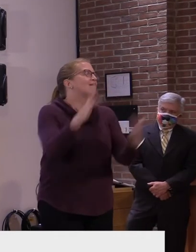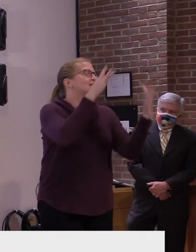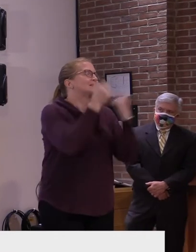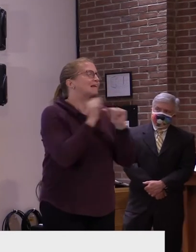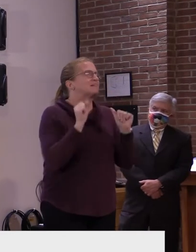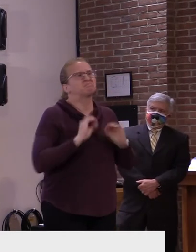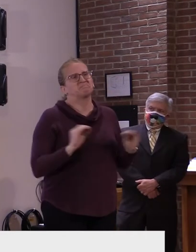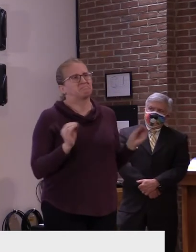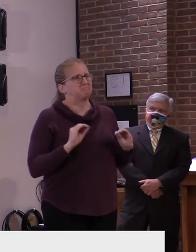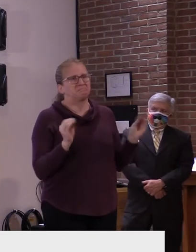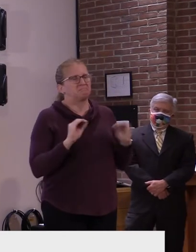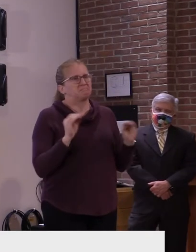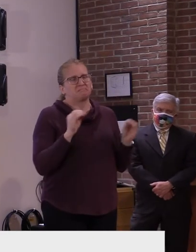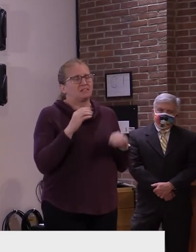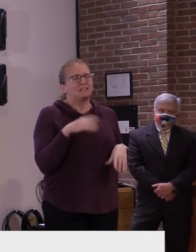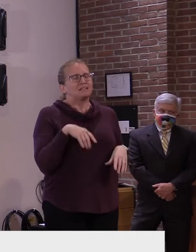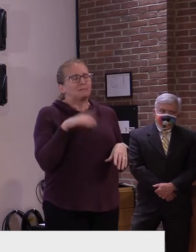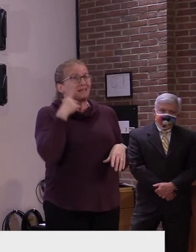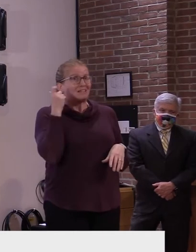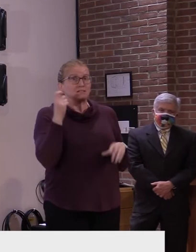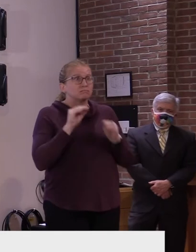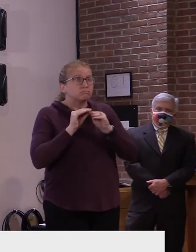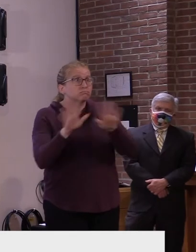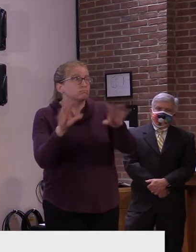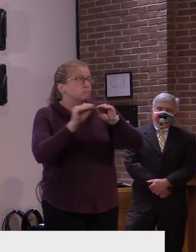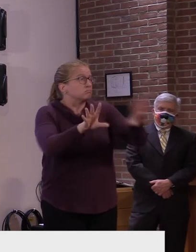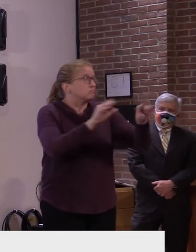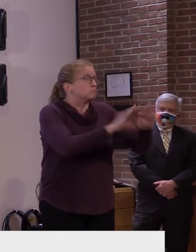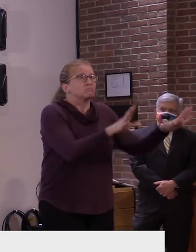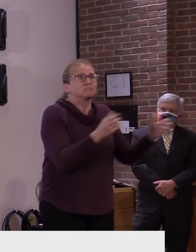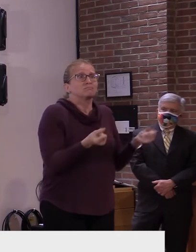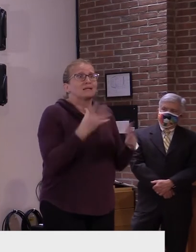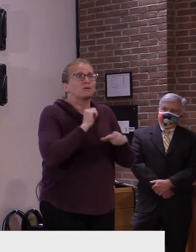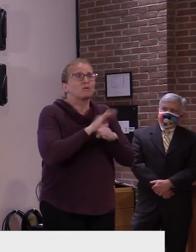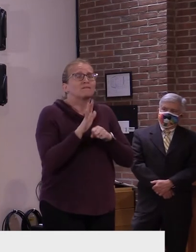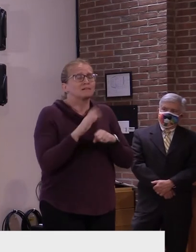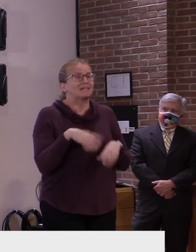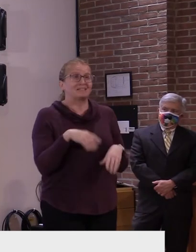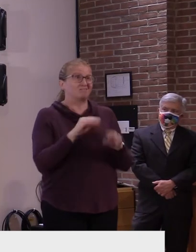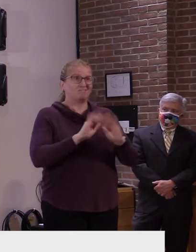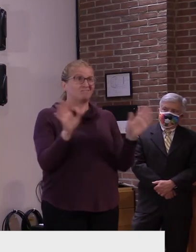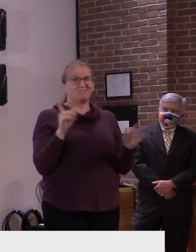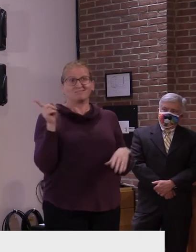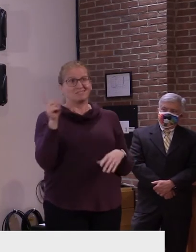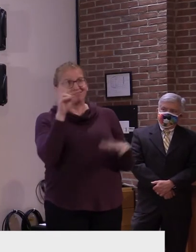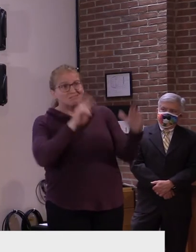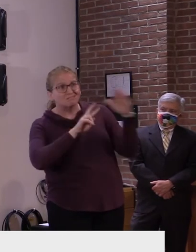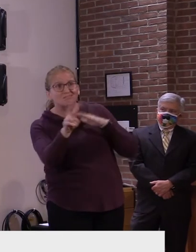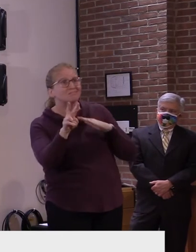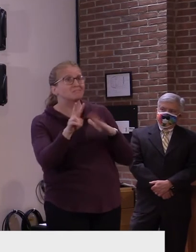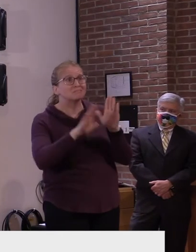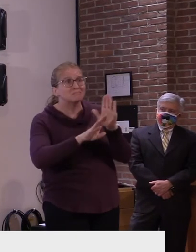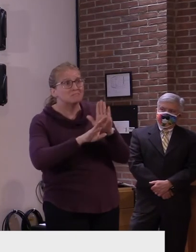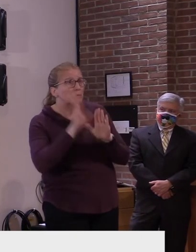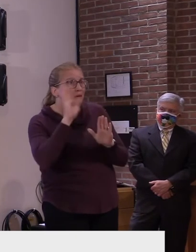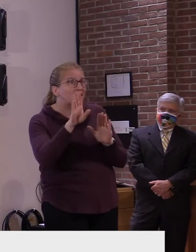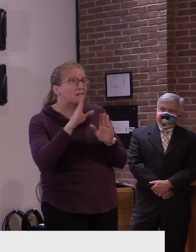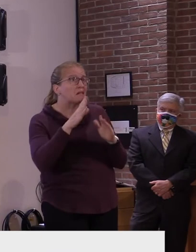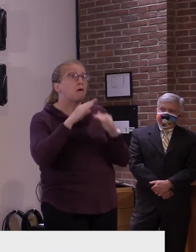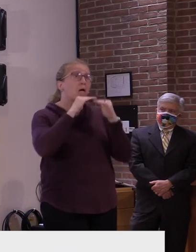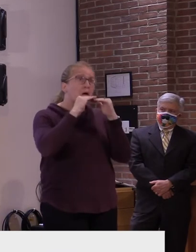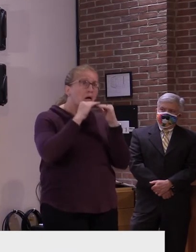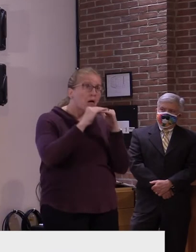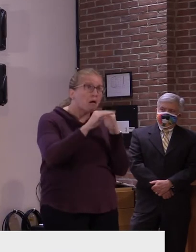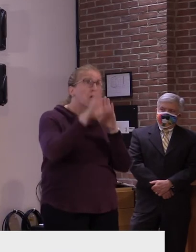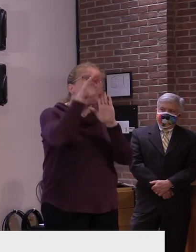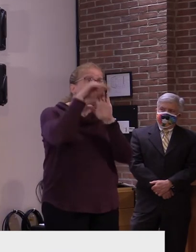covid cases happening right now and it's very clear that things will not improve anytime soon looking